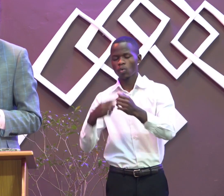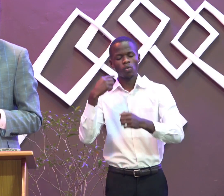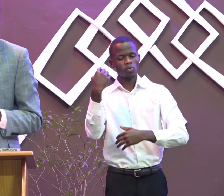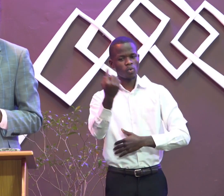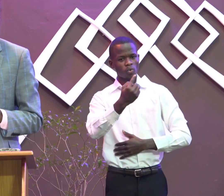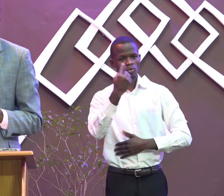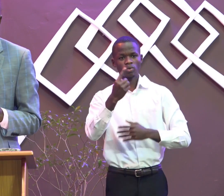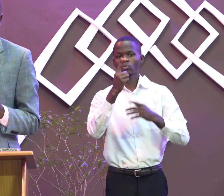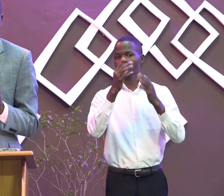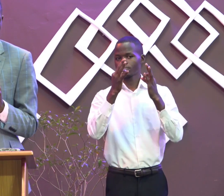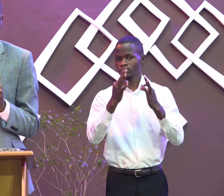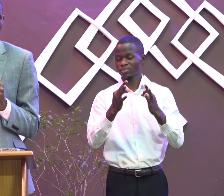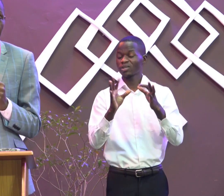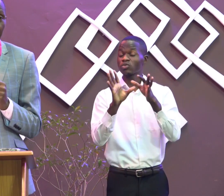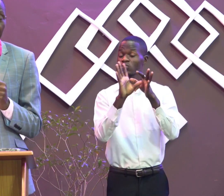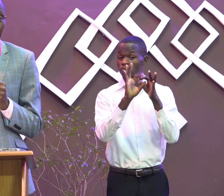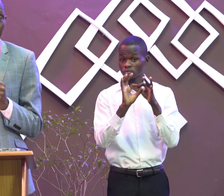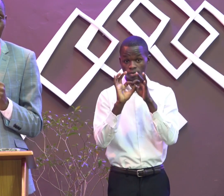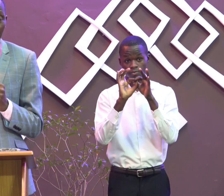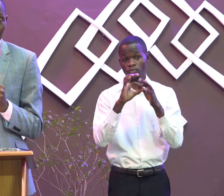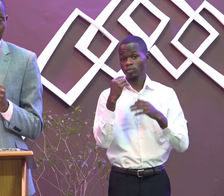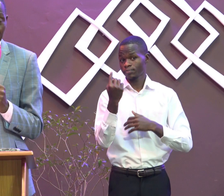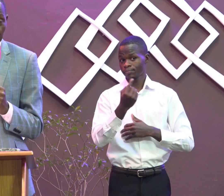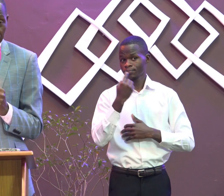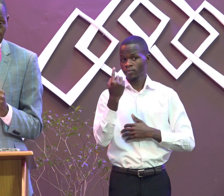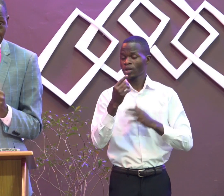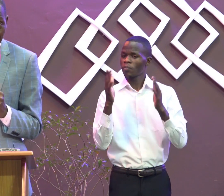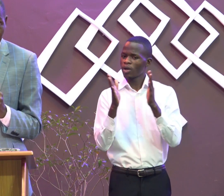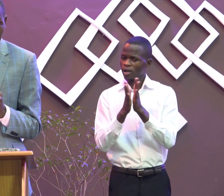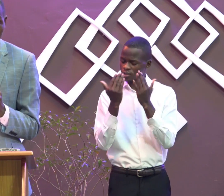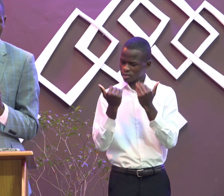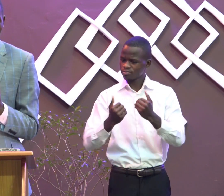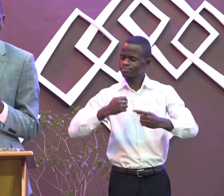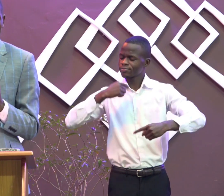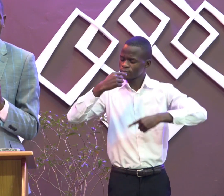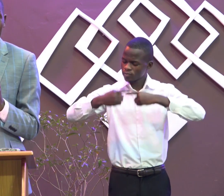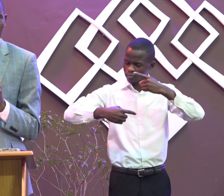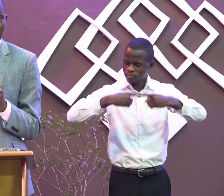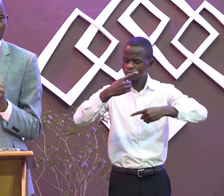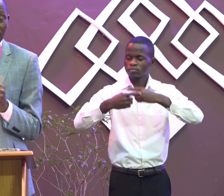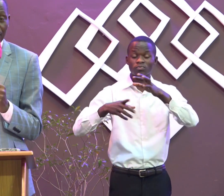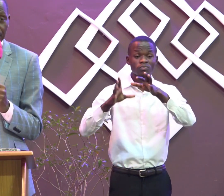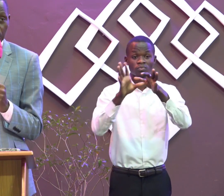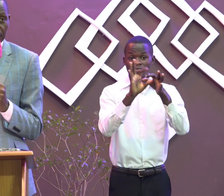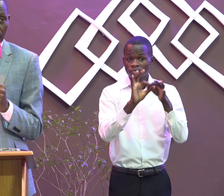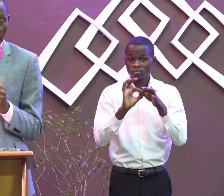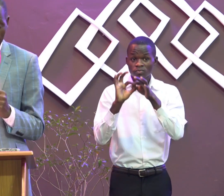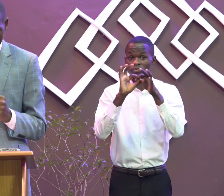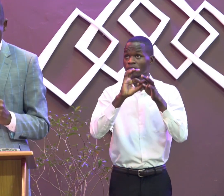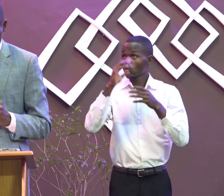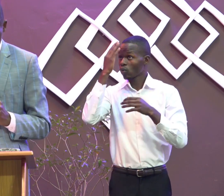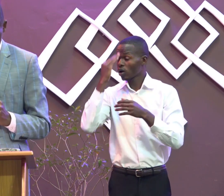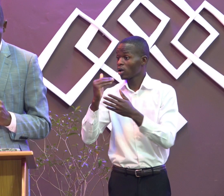strength as UCC has been in our unity. Era gajja kusigala nga gali mu kubeera bumu kubanga ekyo mukama waffe